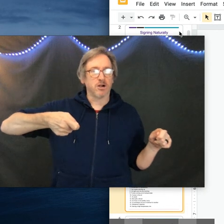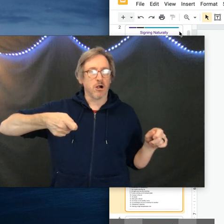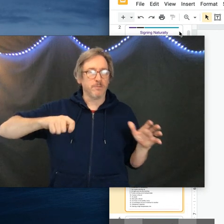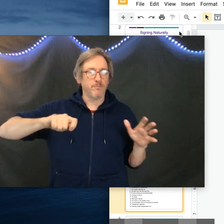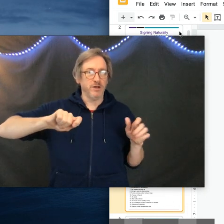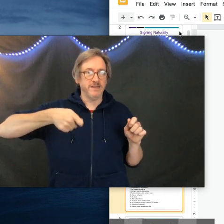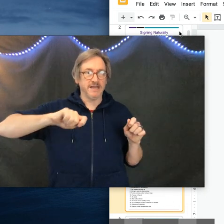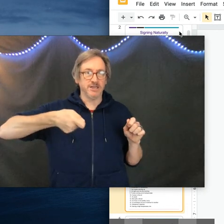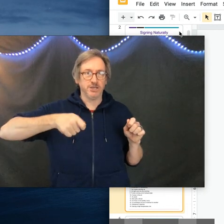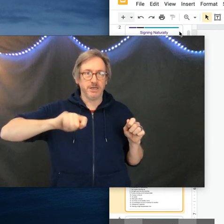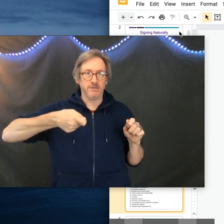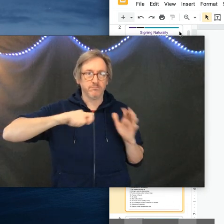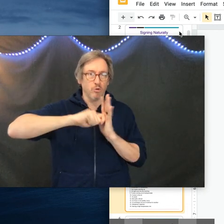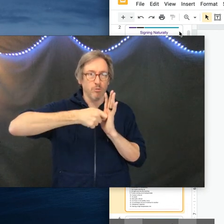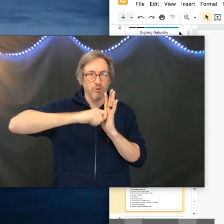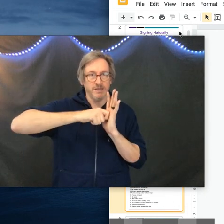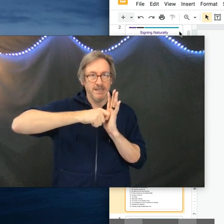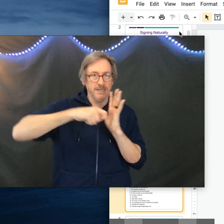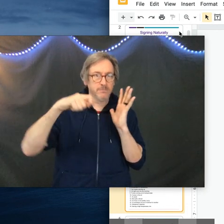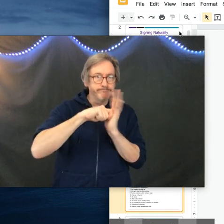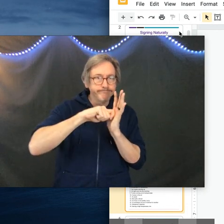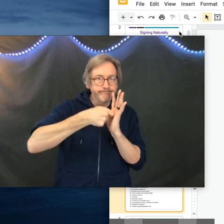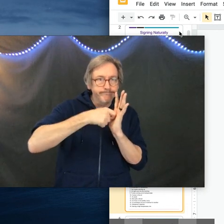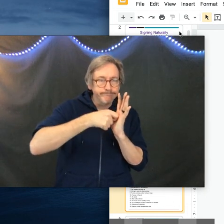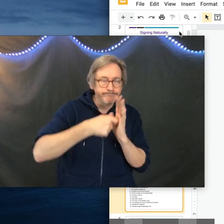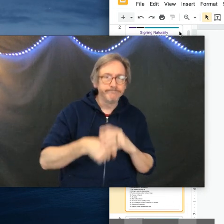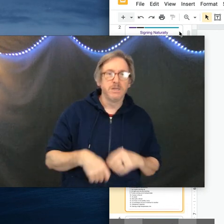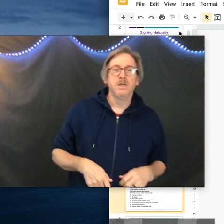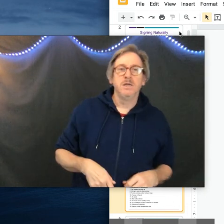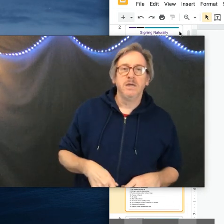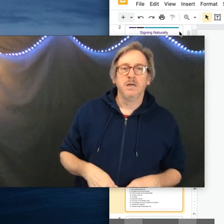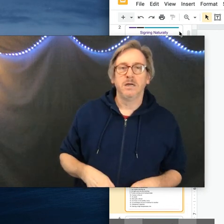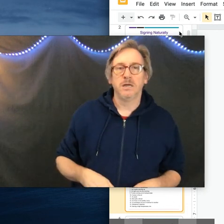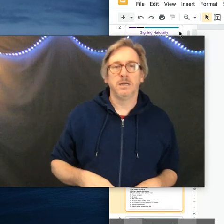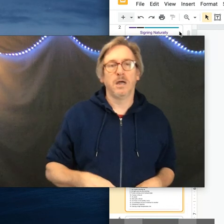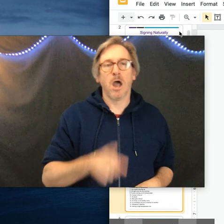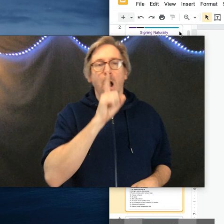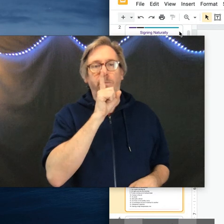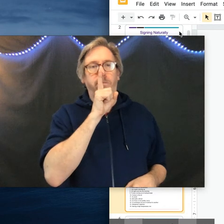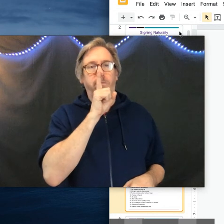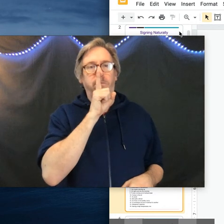starting a car, putting the ignition in or putting the key in.